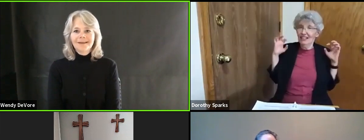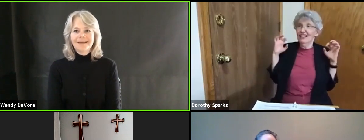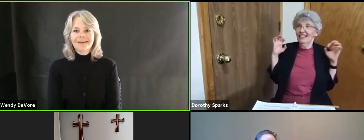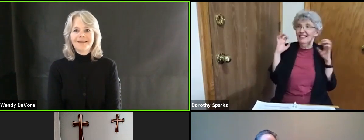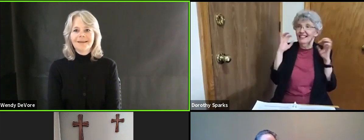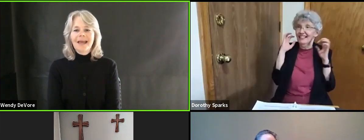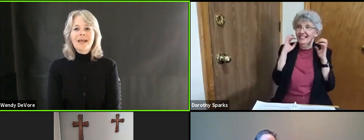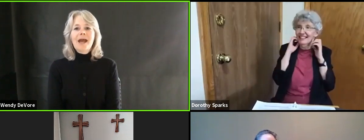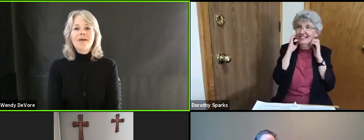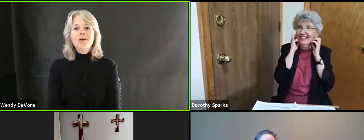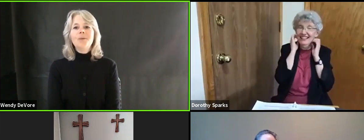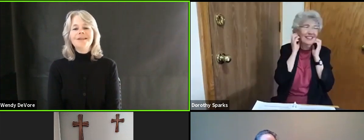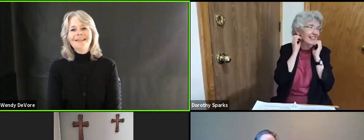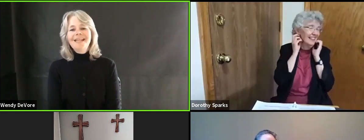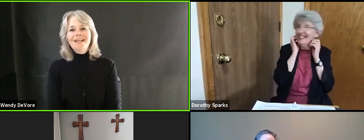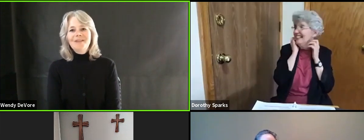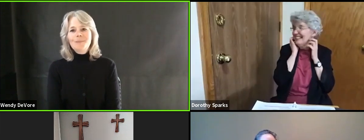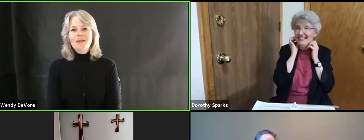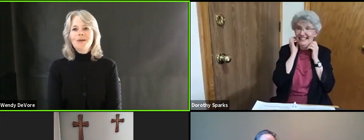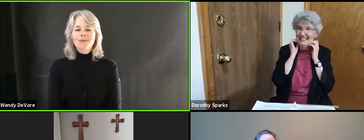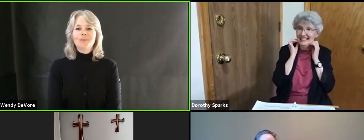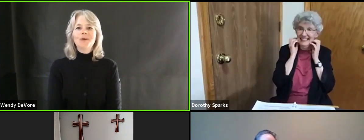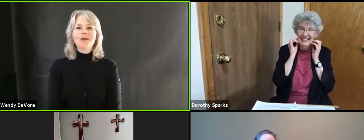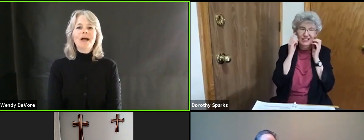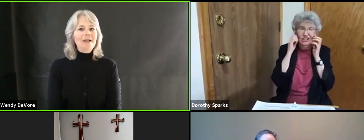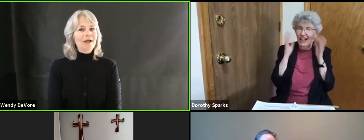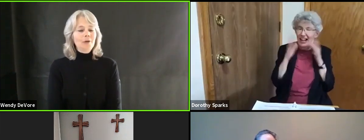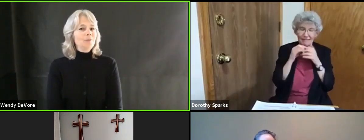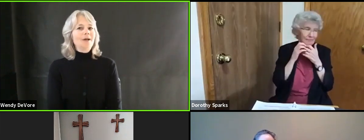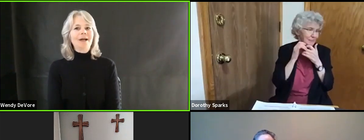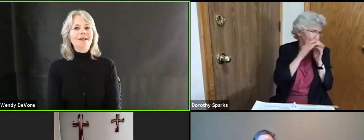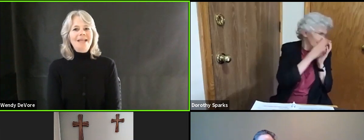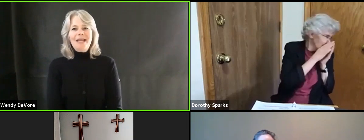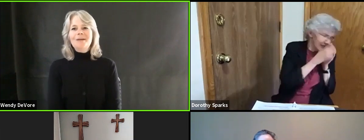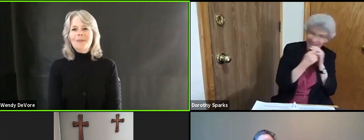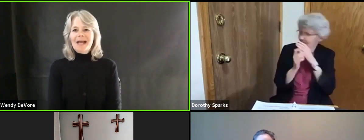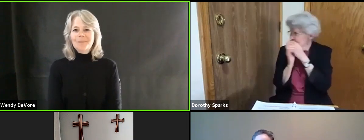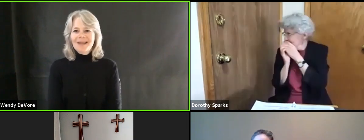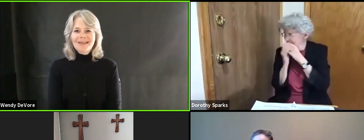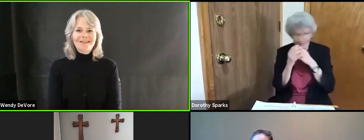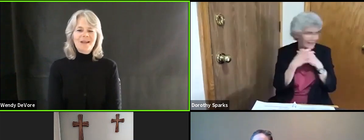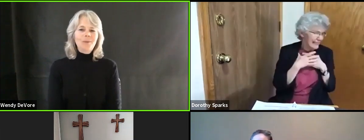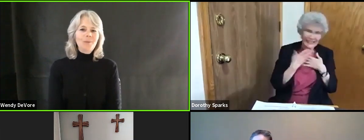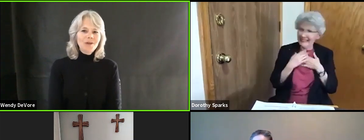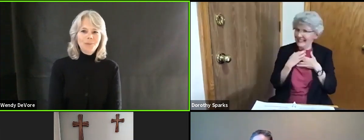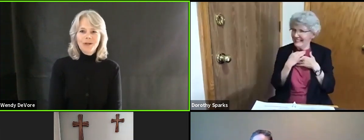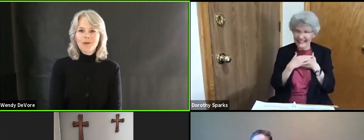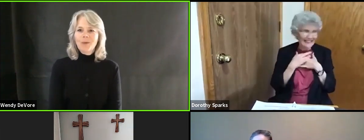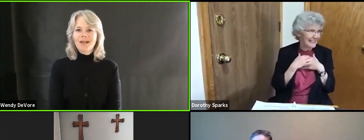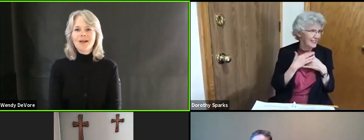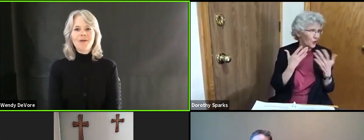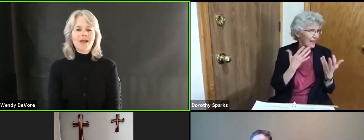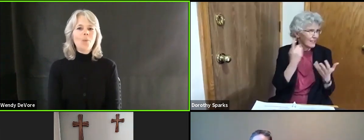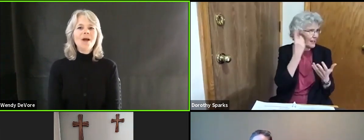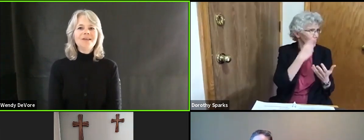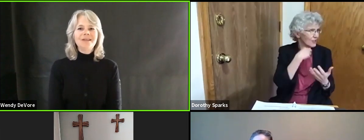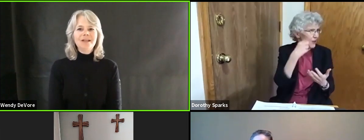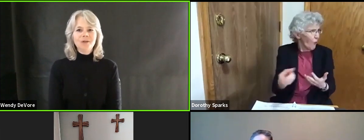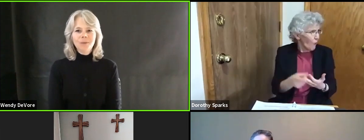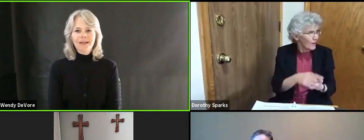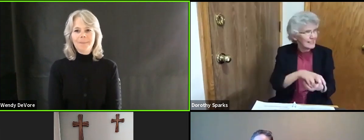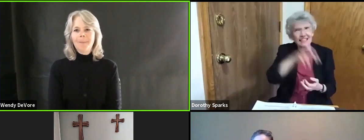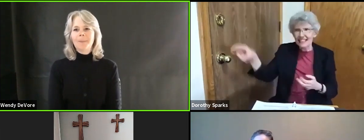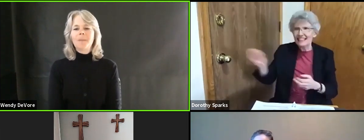front. And everyone sitting in the pews were taken aback by this, and they were whispering to one another, like, what